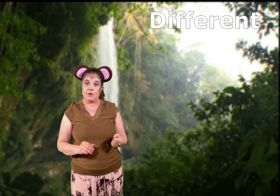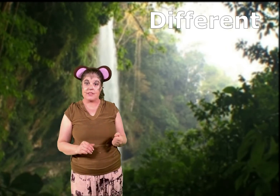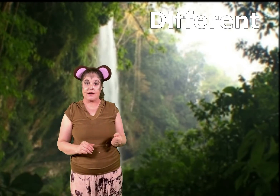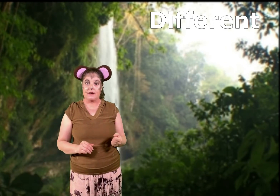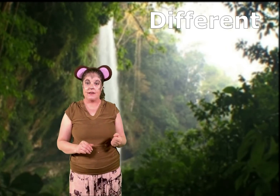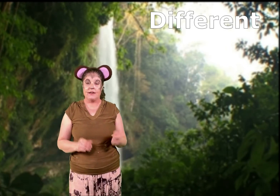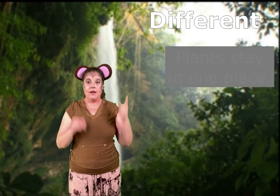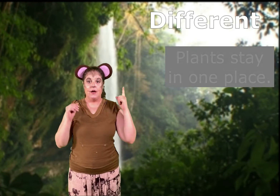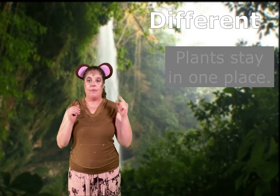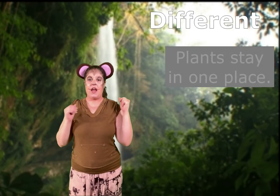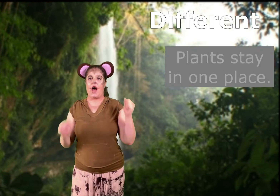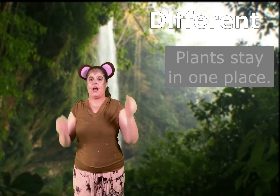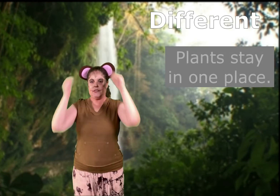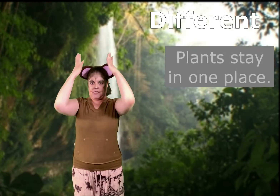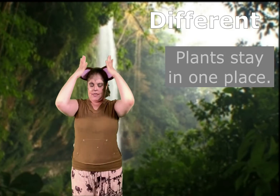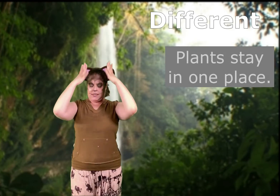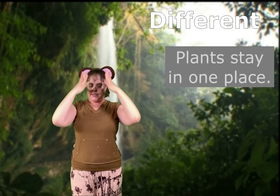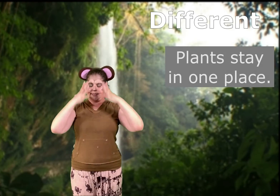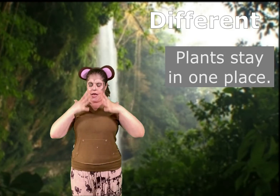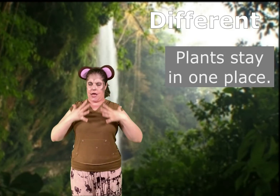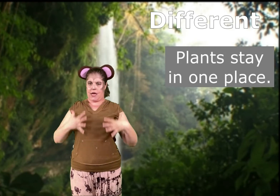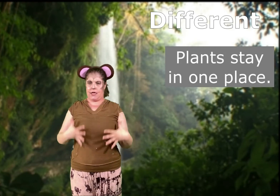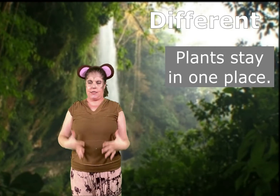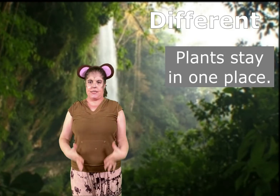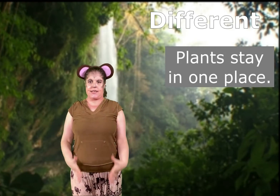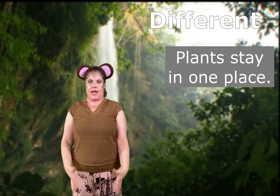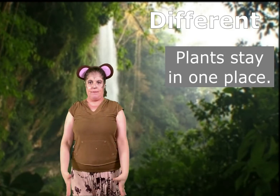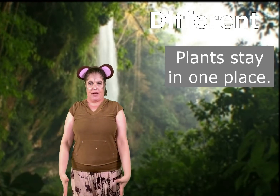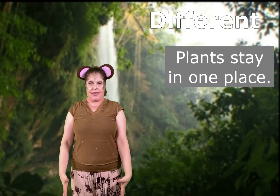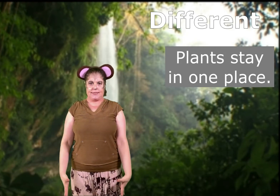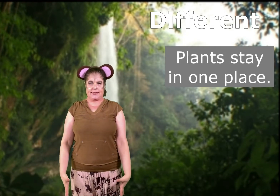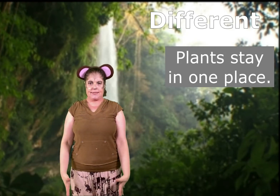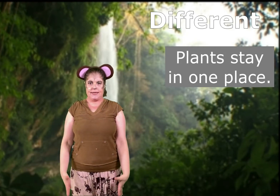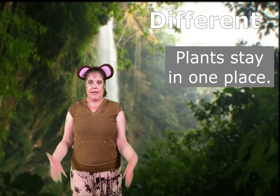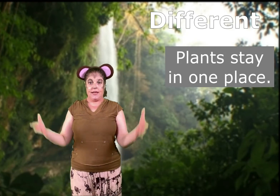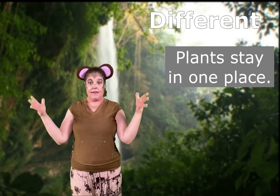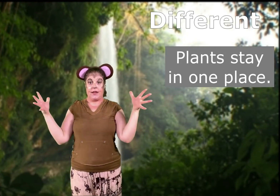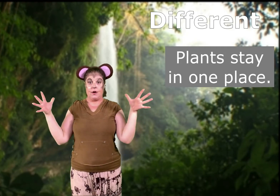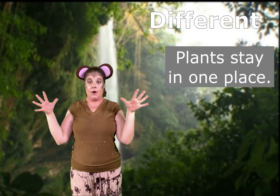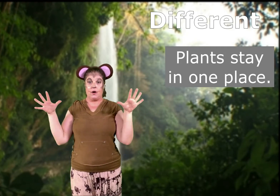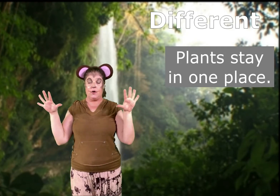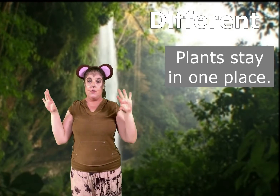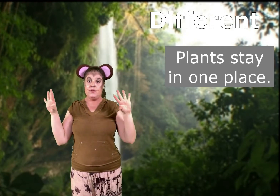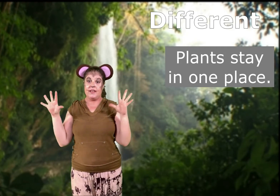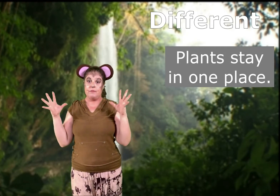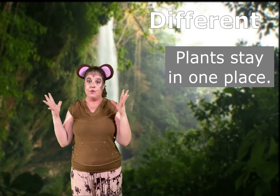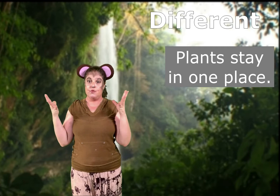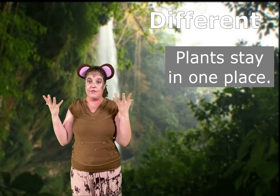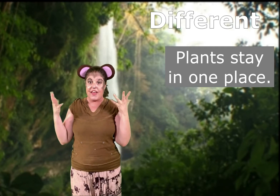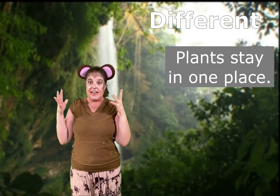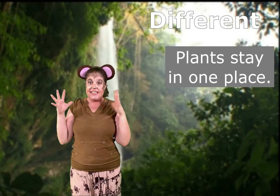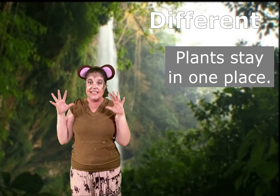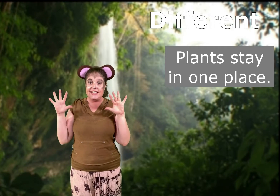water. Plants stay in the same place. They only move their